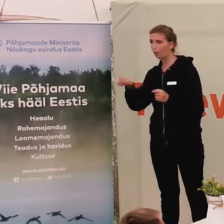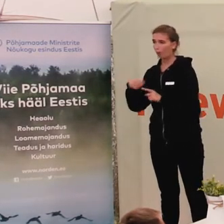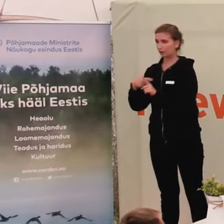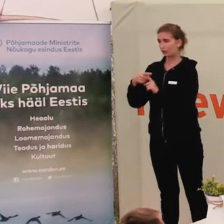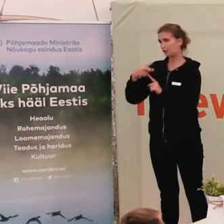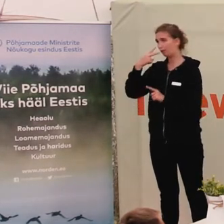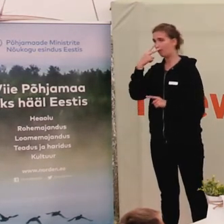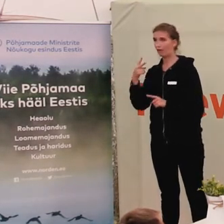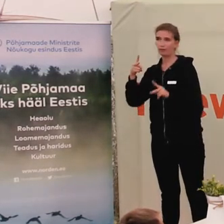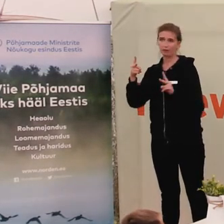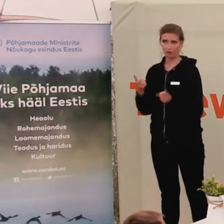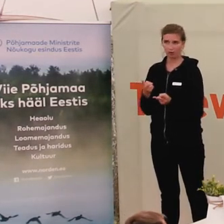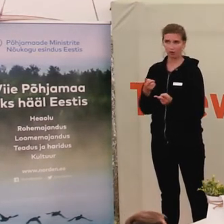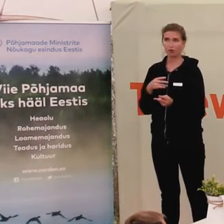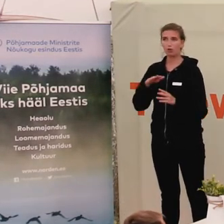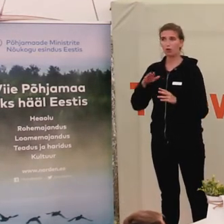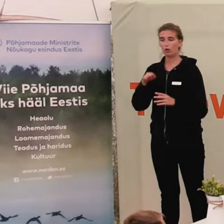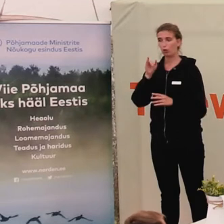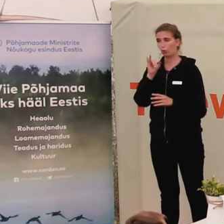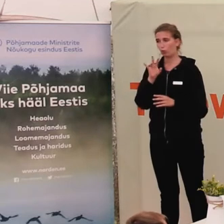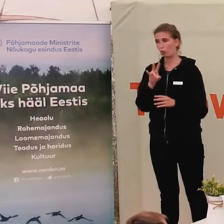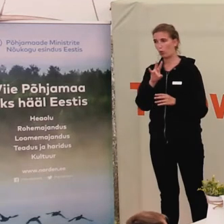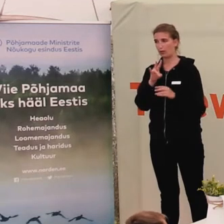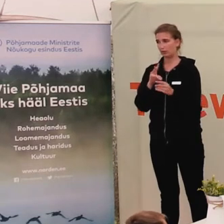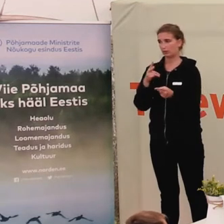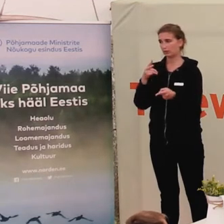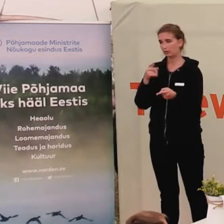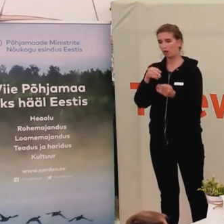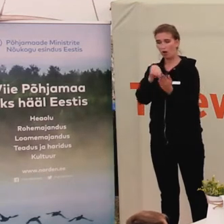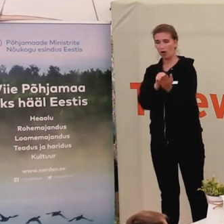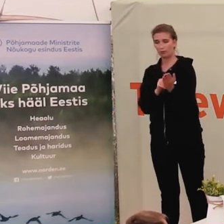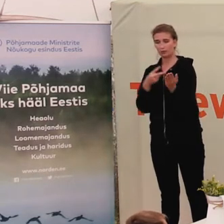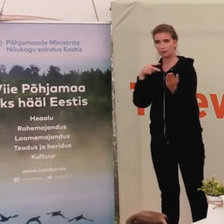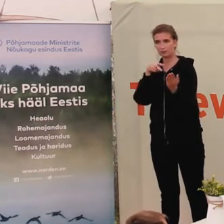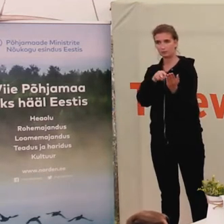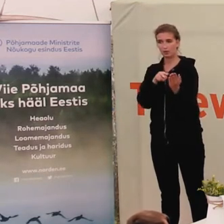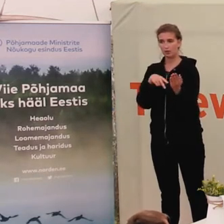world. According to the UN forecasts, the population